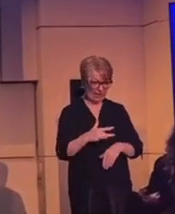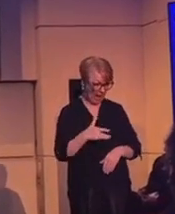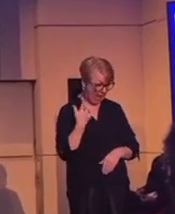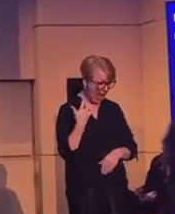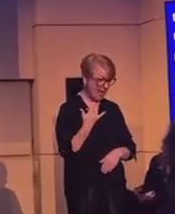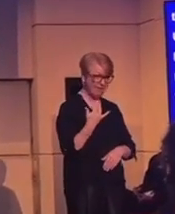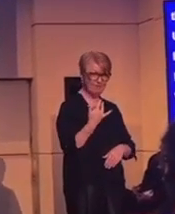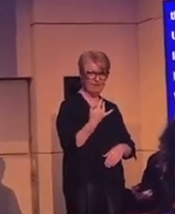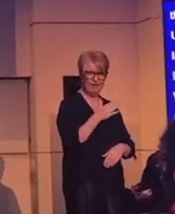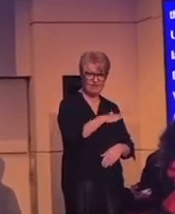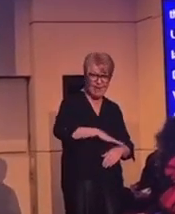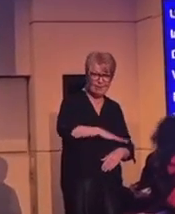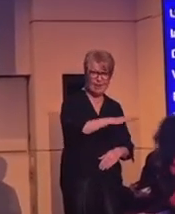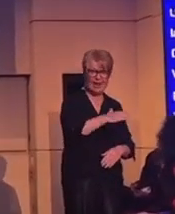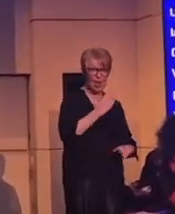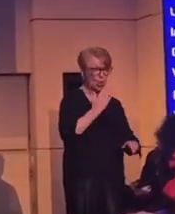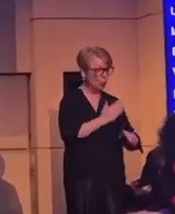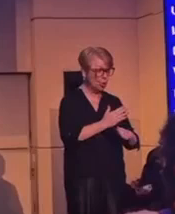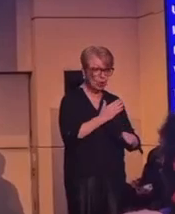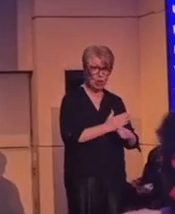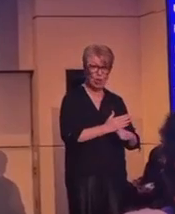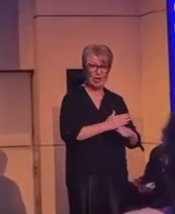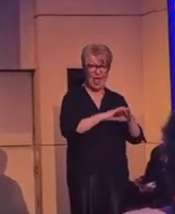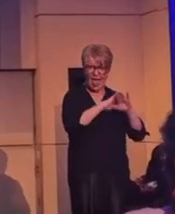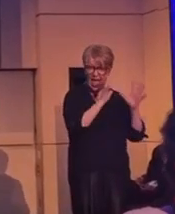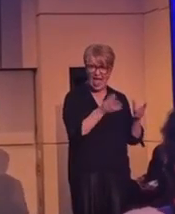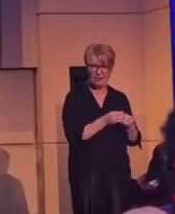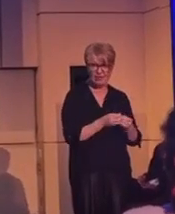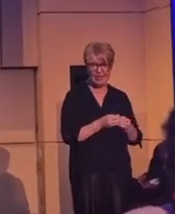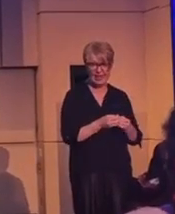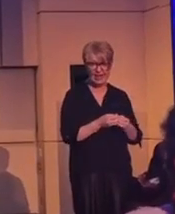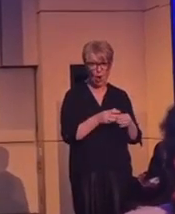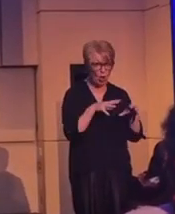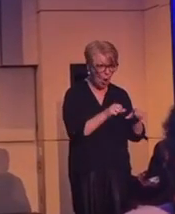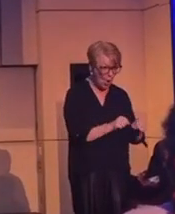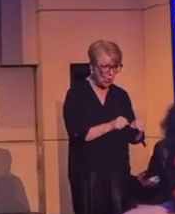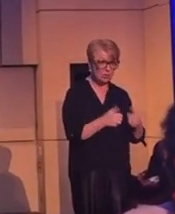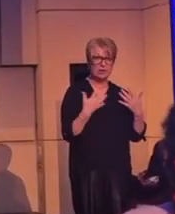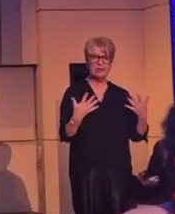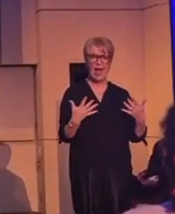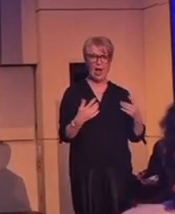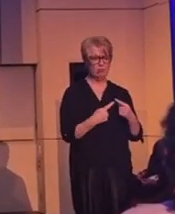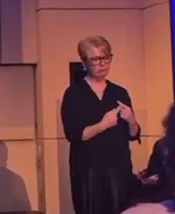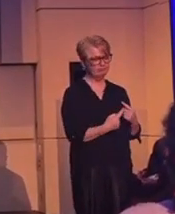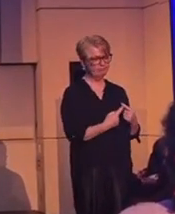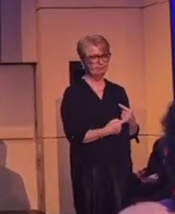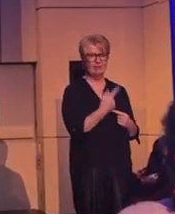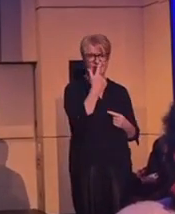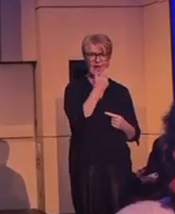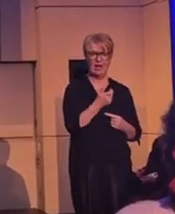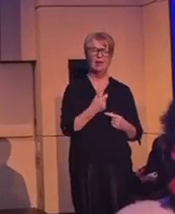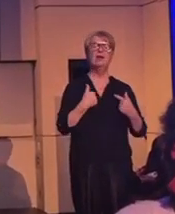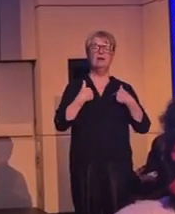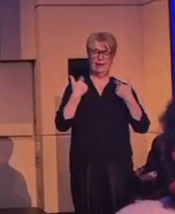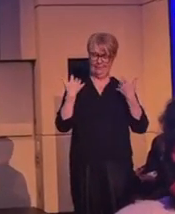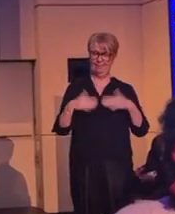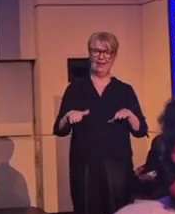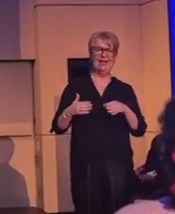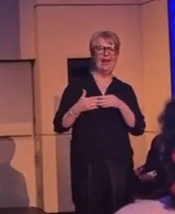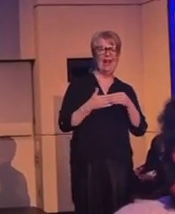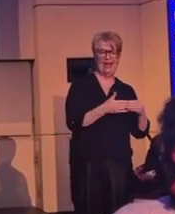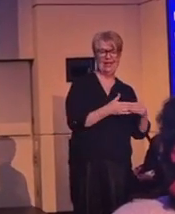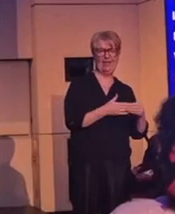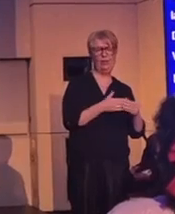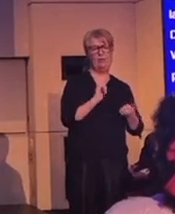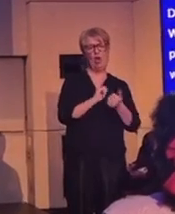family, their work, career, and everything else that comes with it. I've been leading this along with my colleague Miss Quinn from